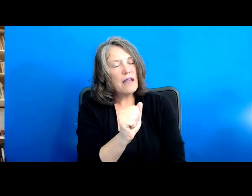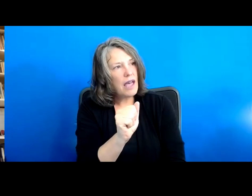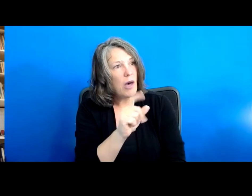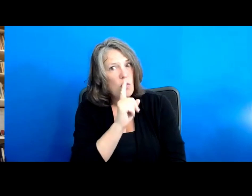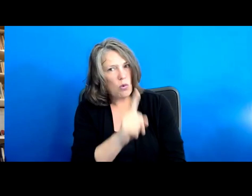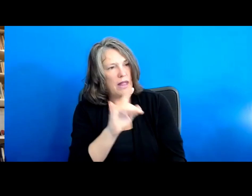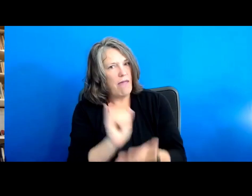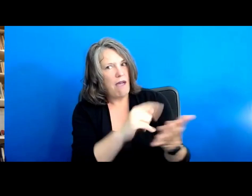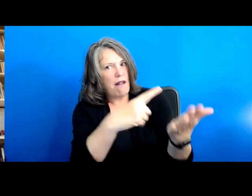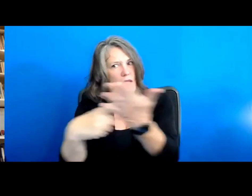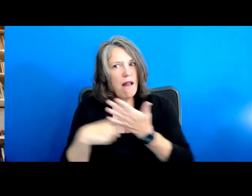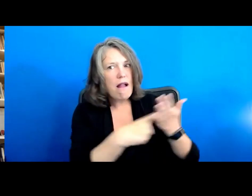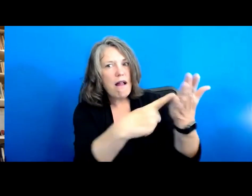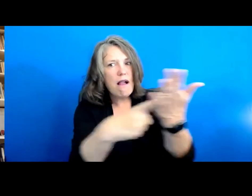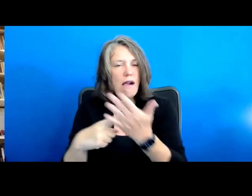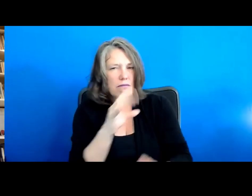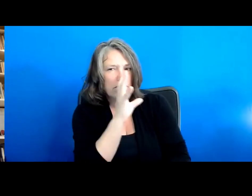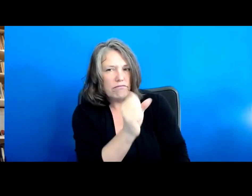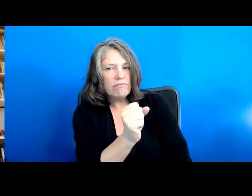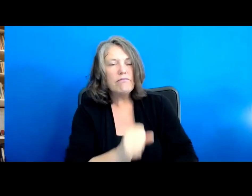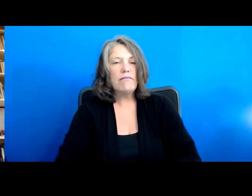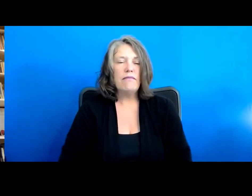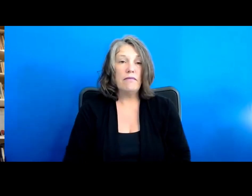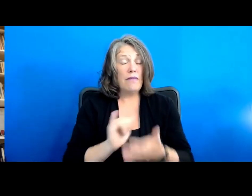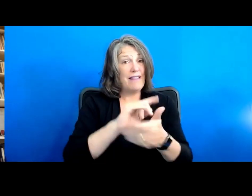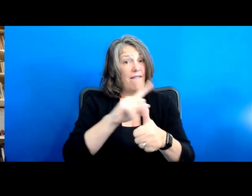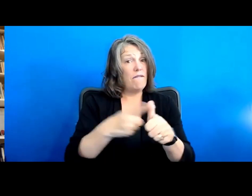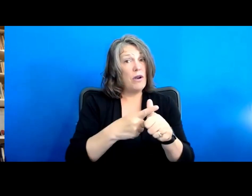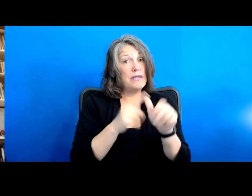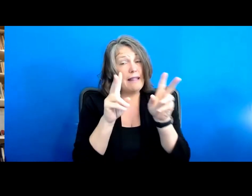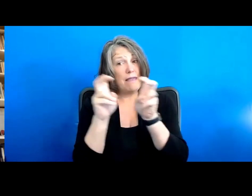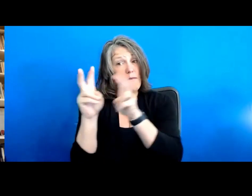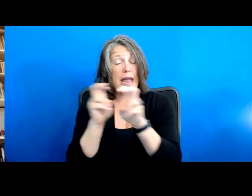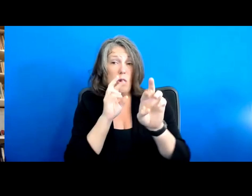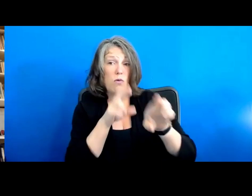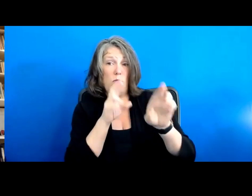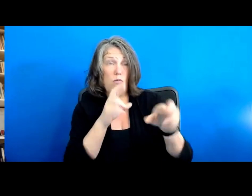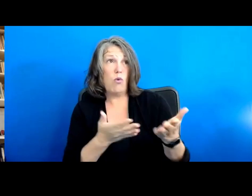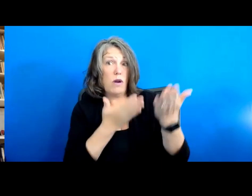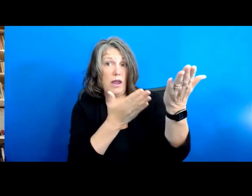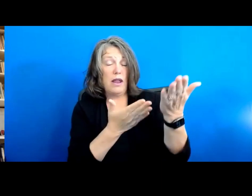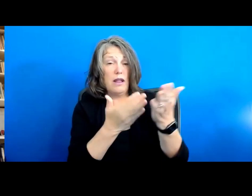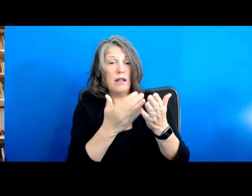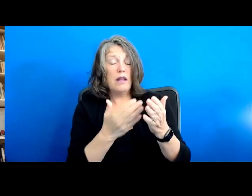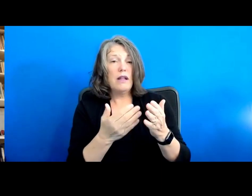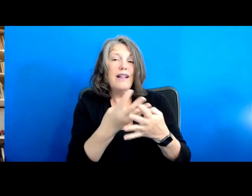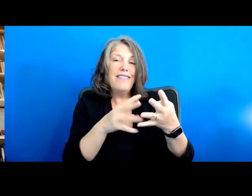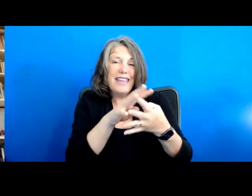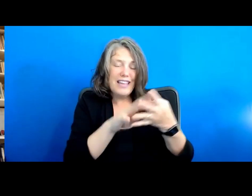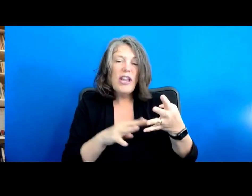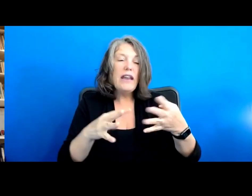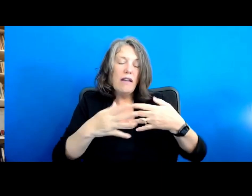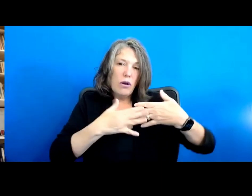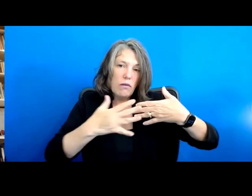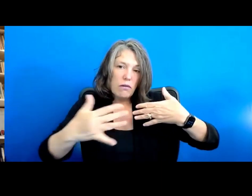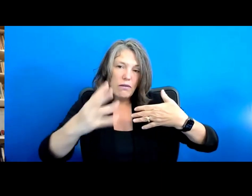debate. So that's the first main task, thematic reporting. The agenda is stretched out over 6 years.